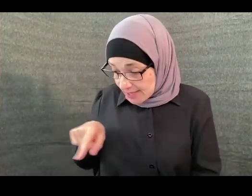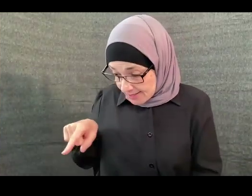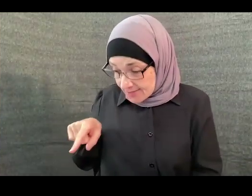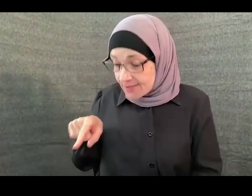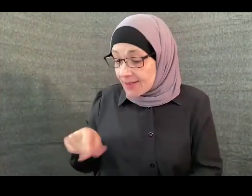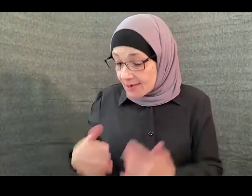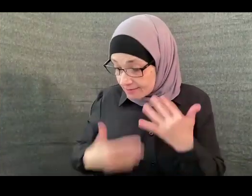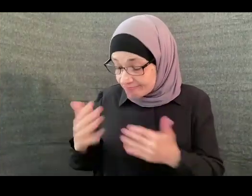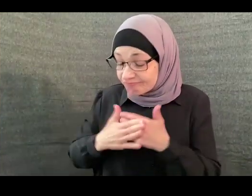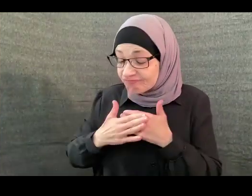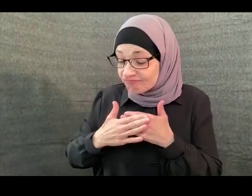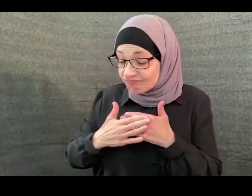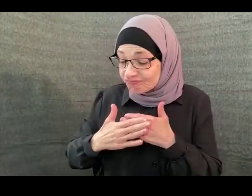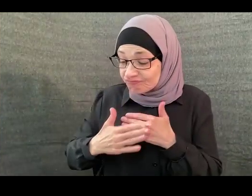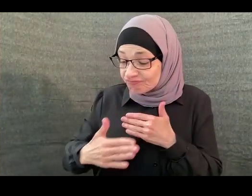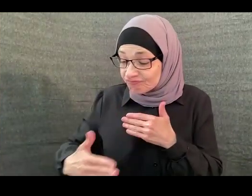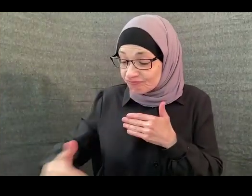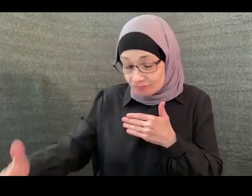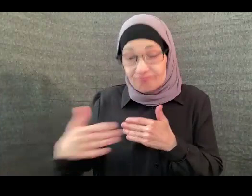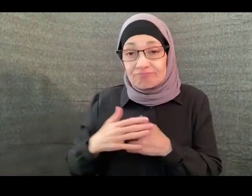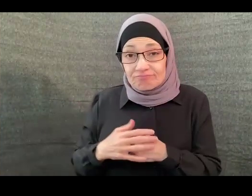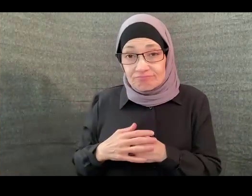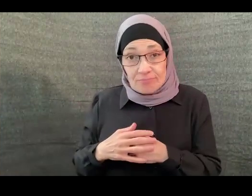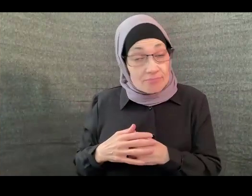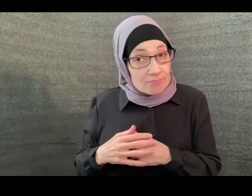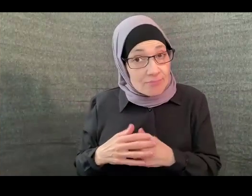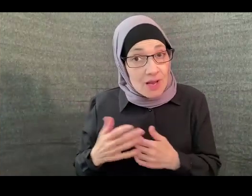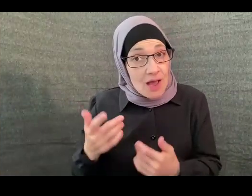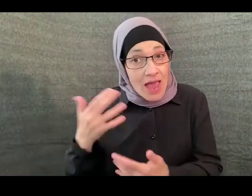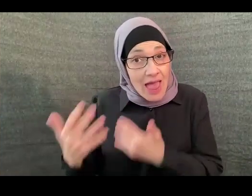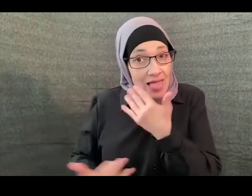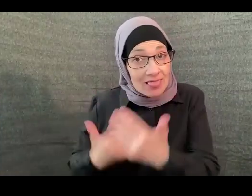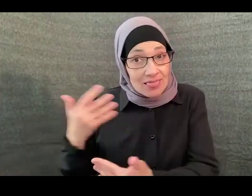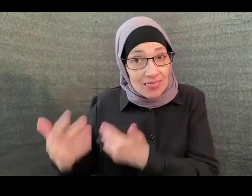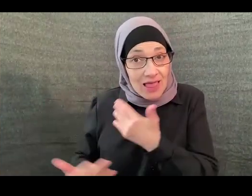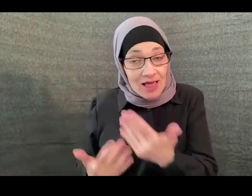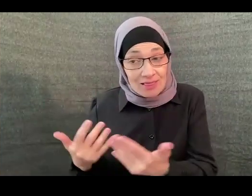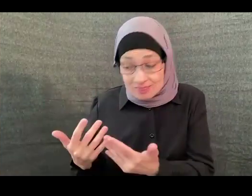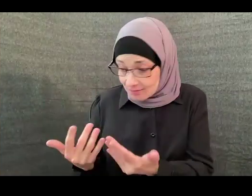for eternity, because in hellfire, there is no such a thing as